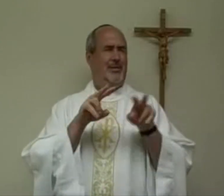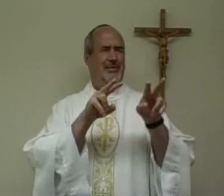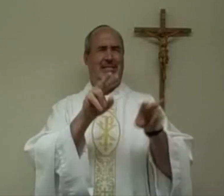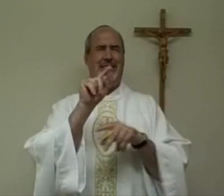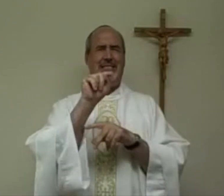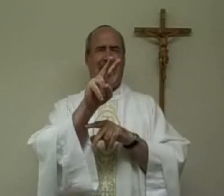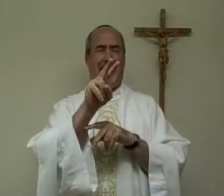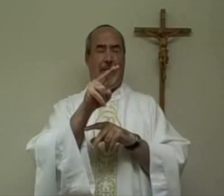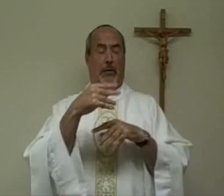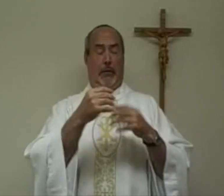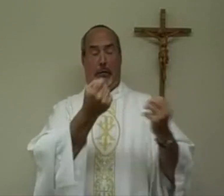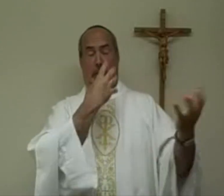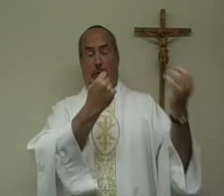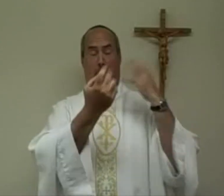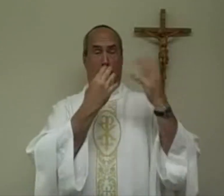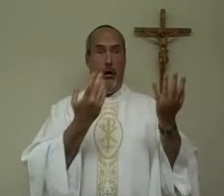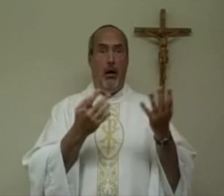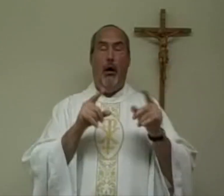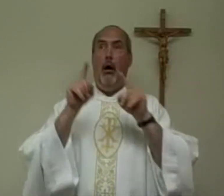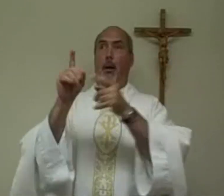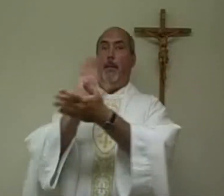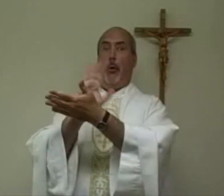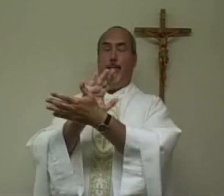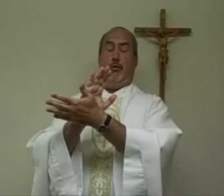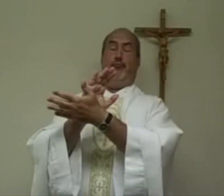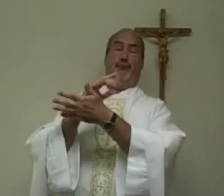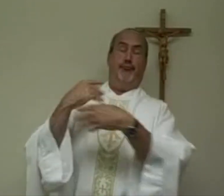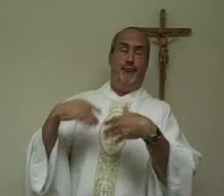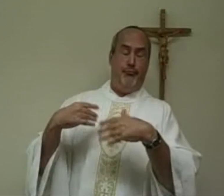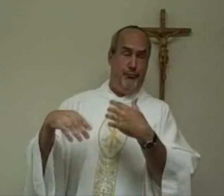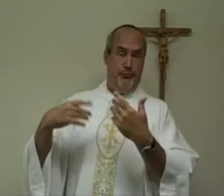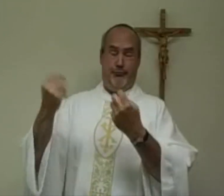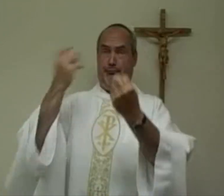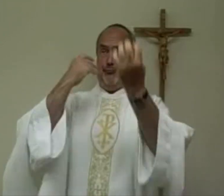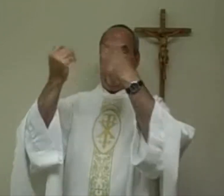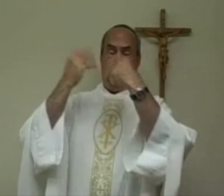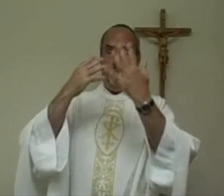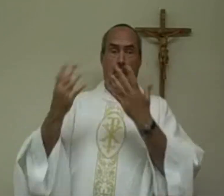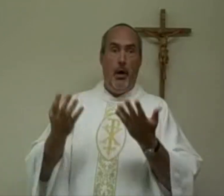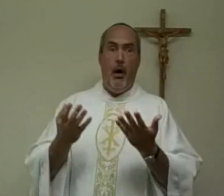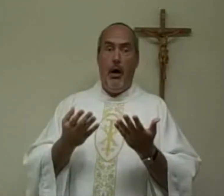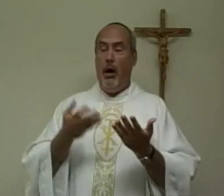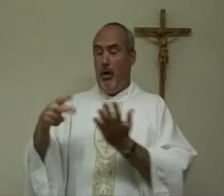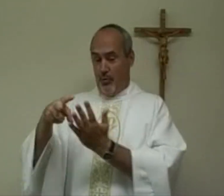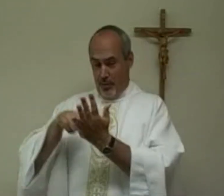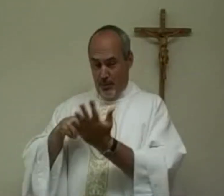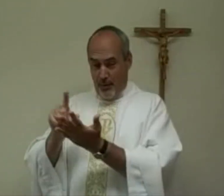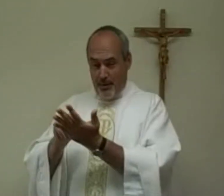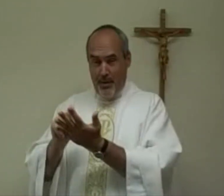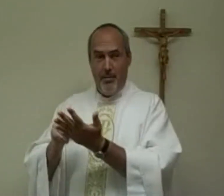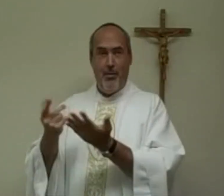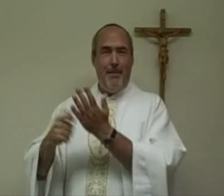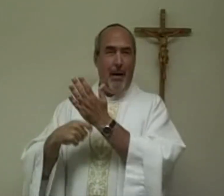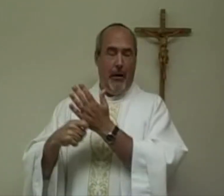the truth. It's easy for us to get tempted and swayed because we're inundated with so many things in the